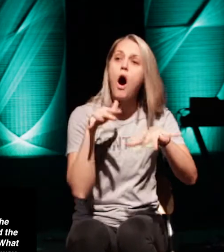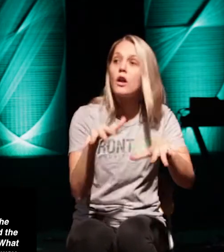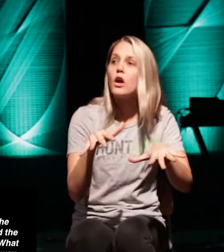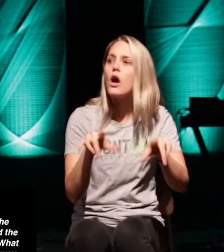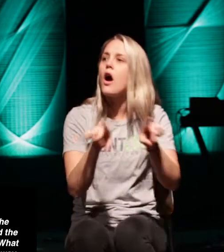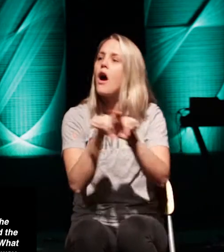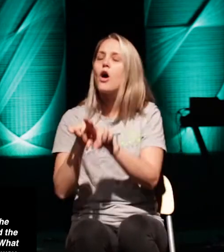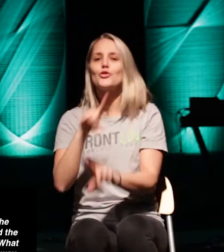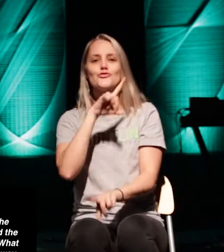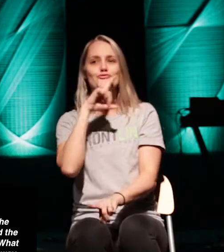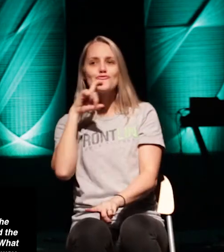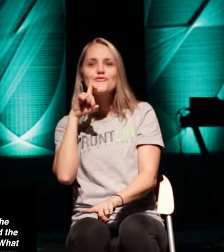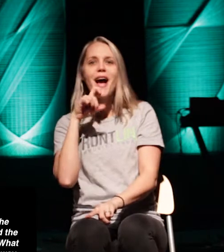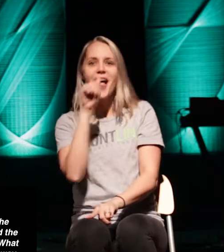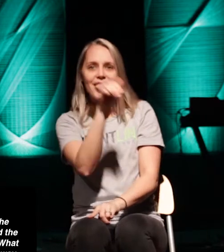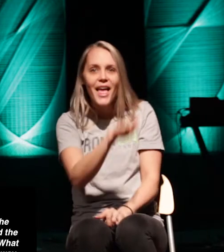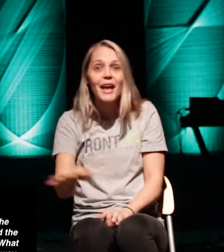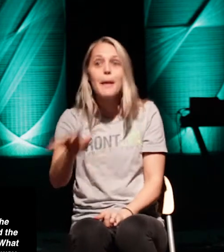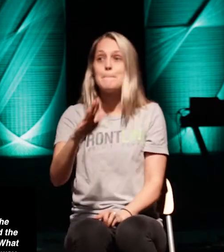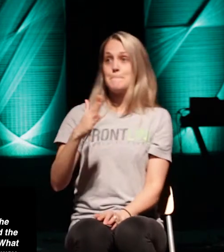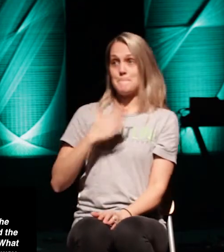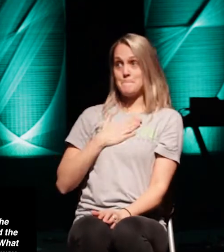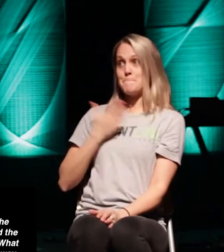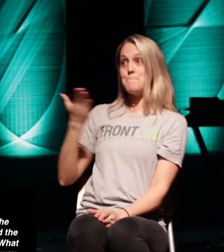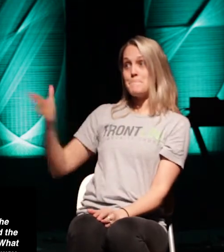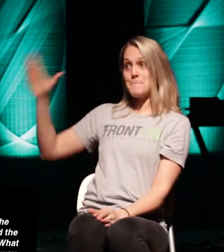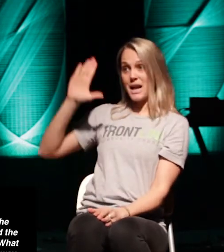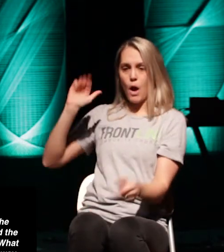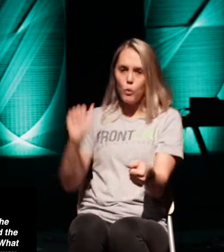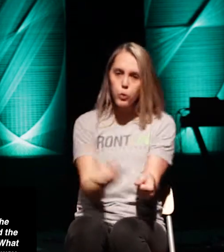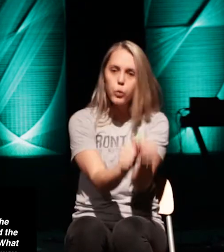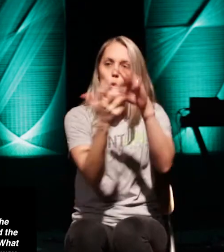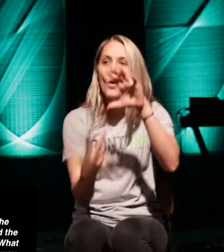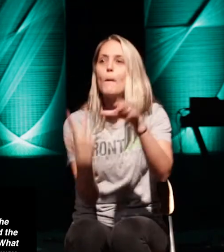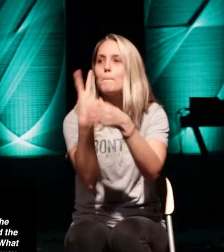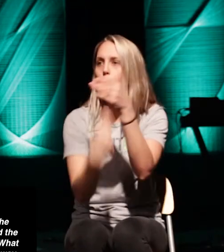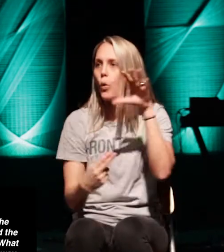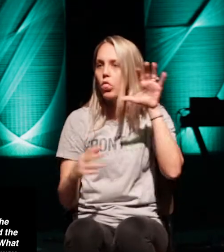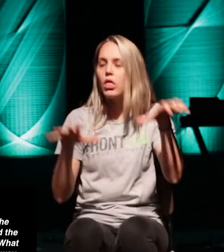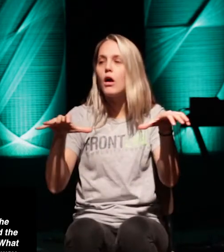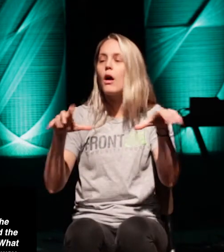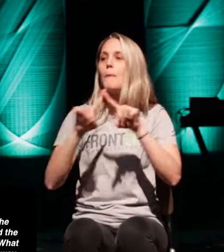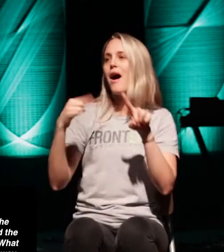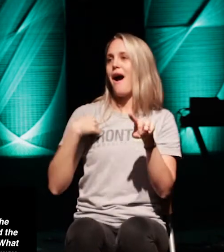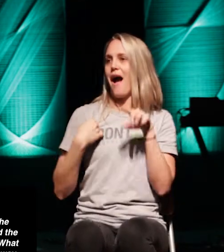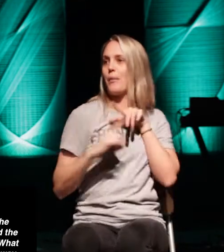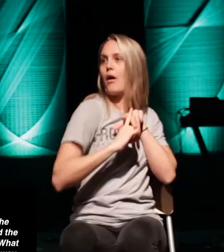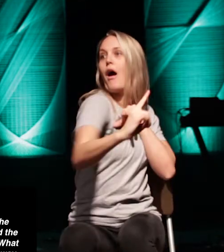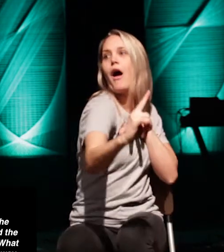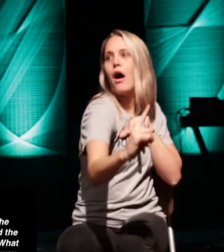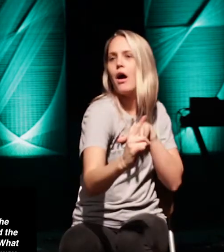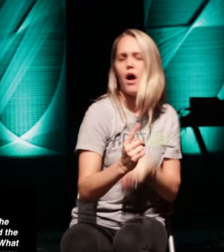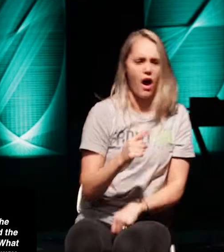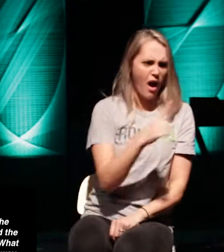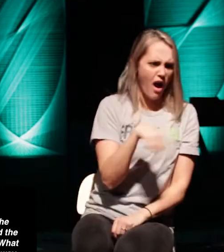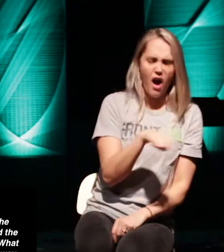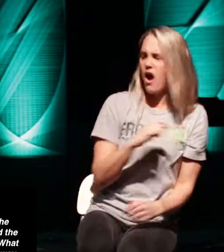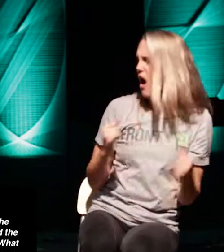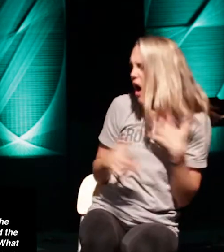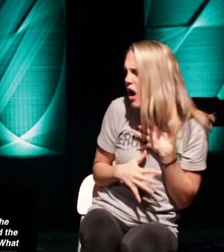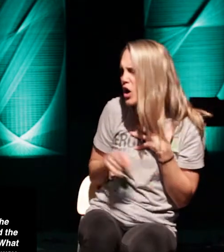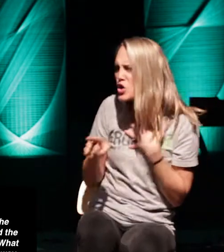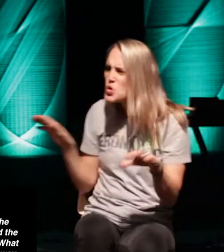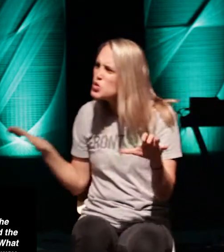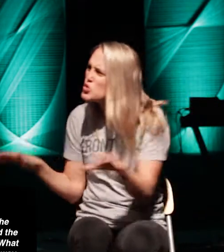to be. So my God is the God that created both, and I'm running from him. This terrified them, and they said, what have you